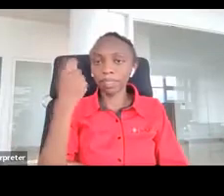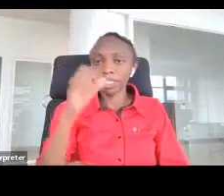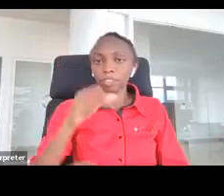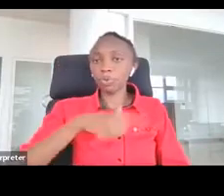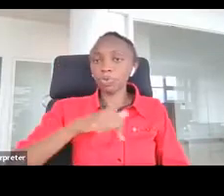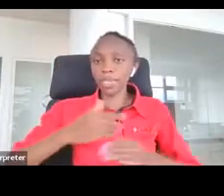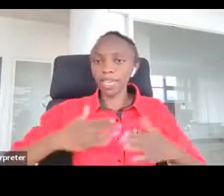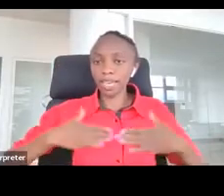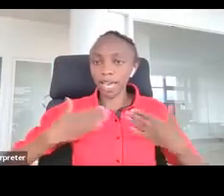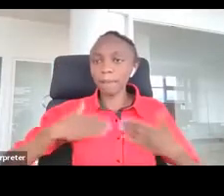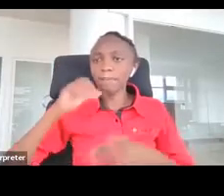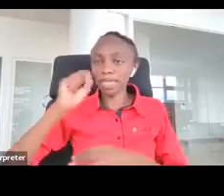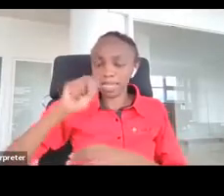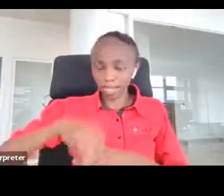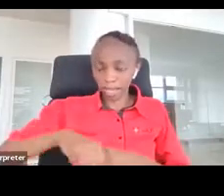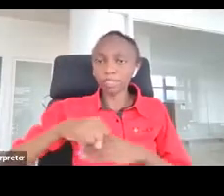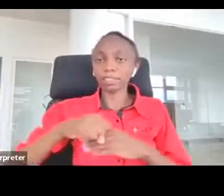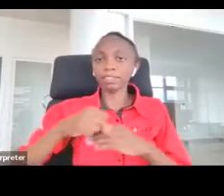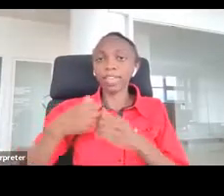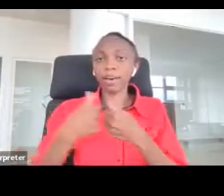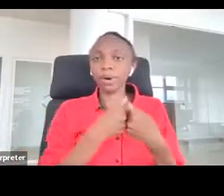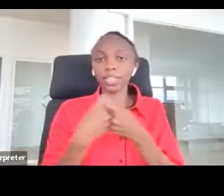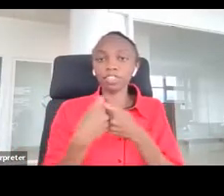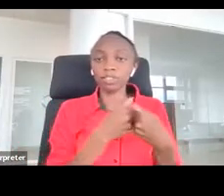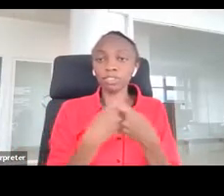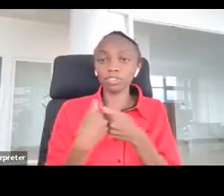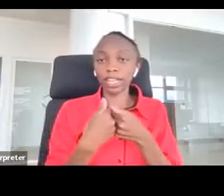despite the challenges that were brought about by